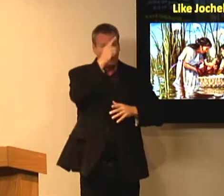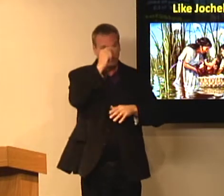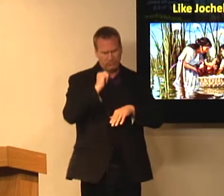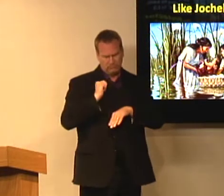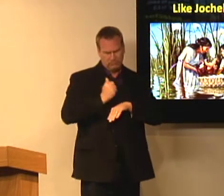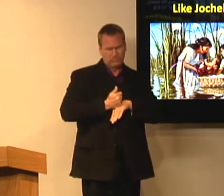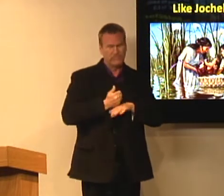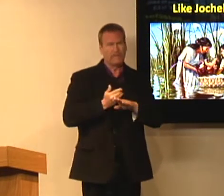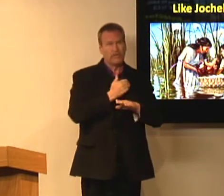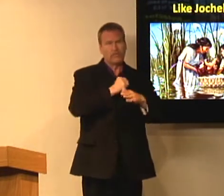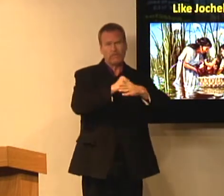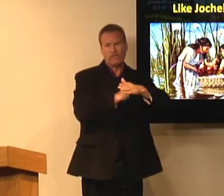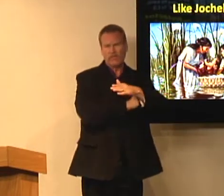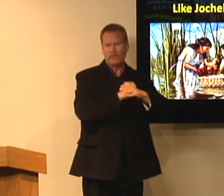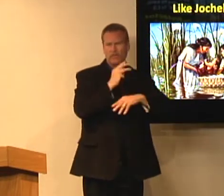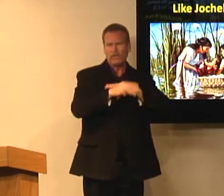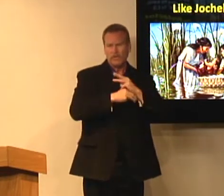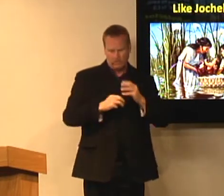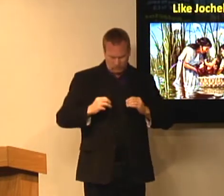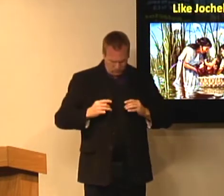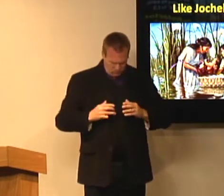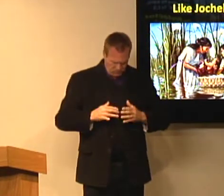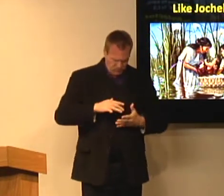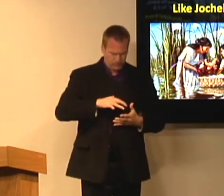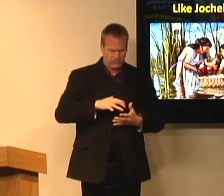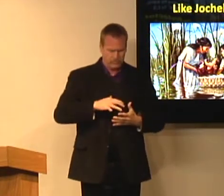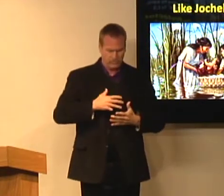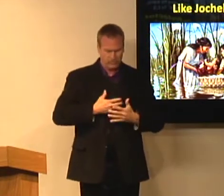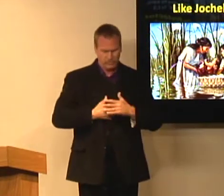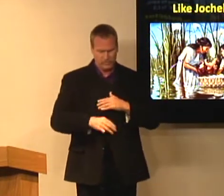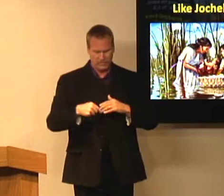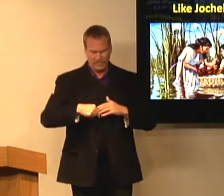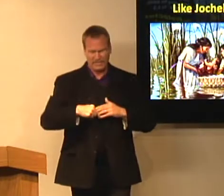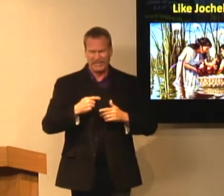together in my mother's womb. You fashioned my inward parts.